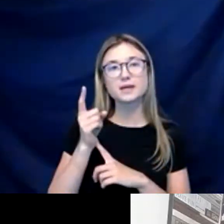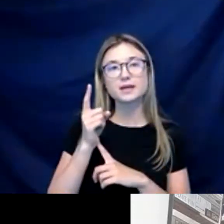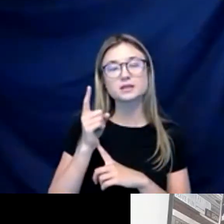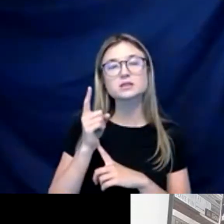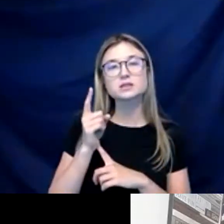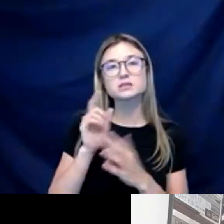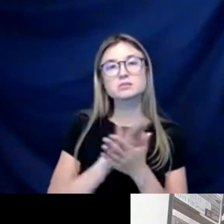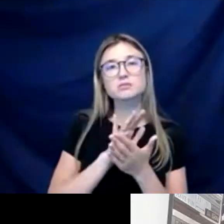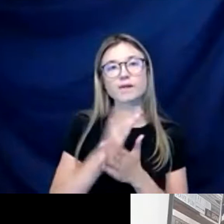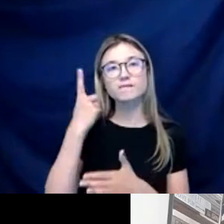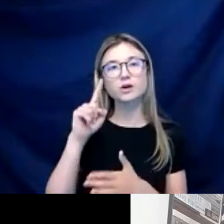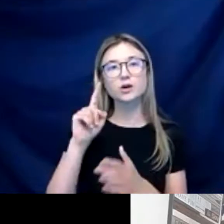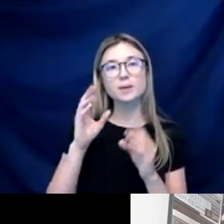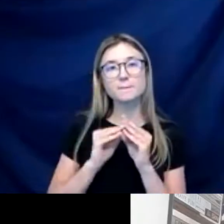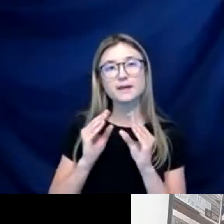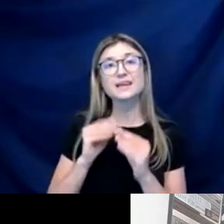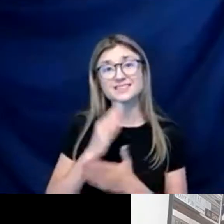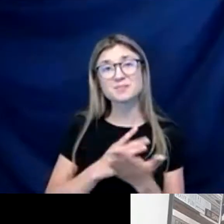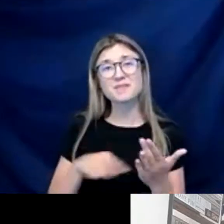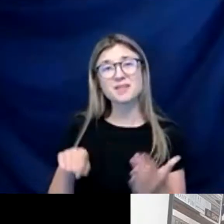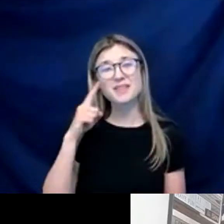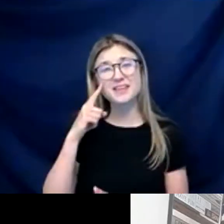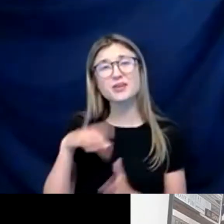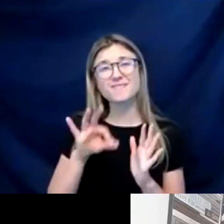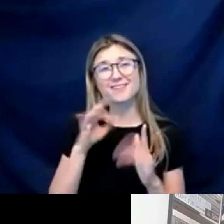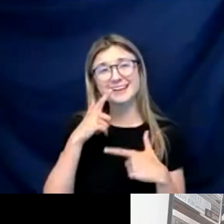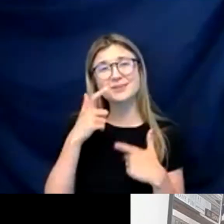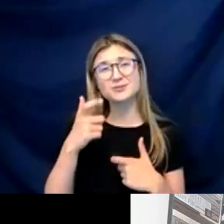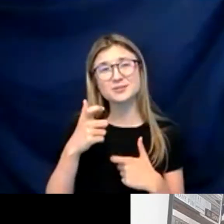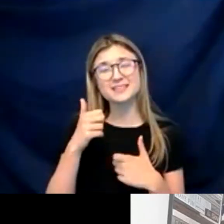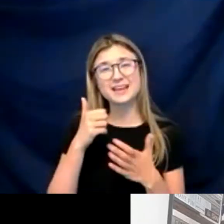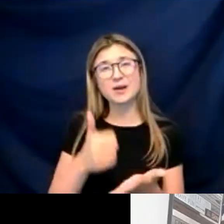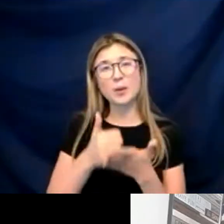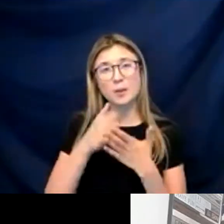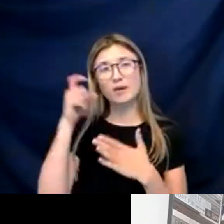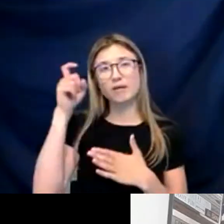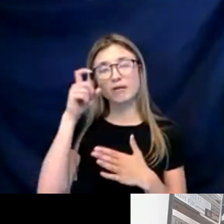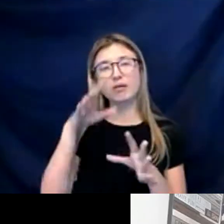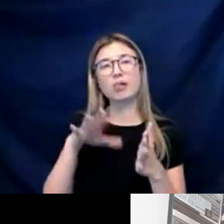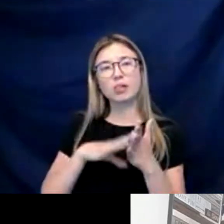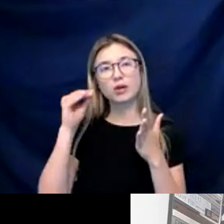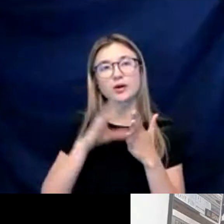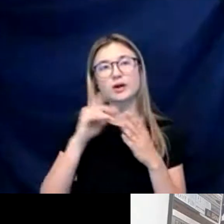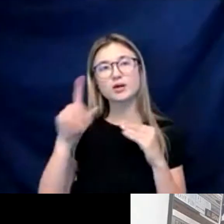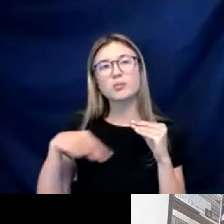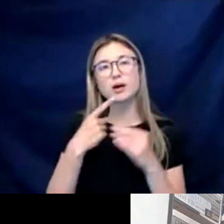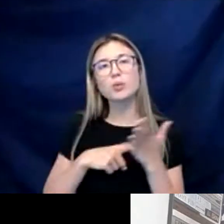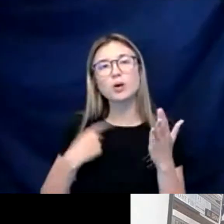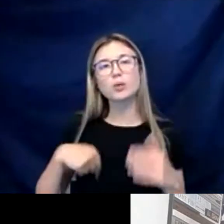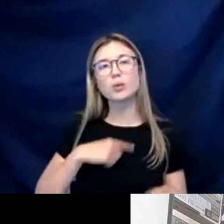you're really going to find interesting and just get some insight into what we're doing as a state